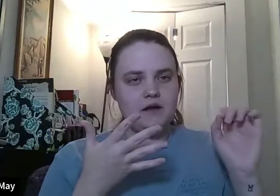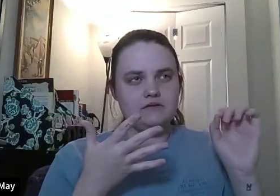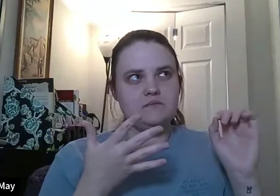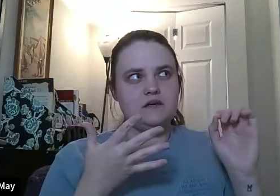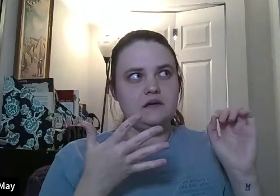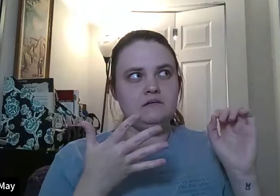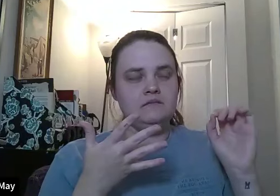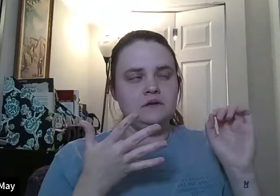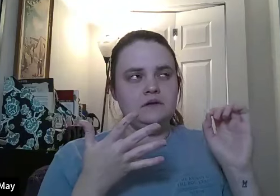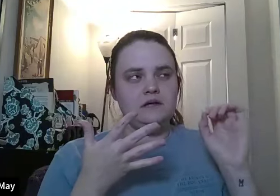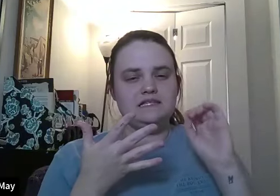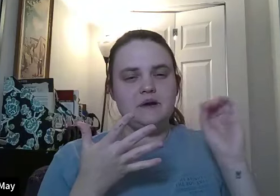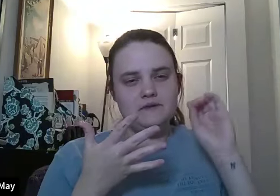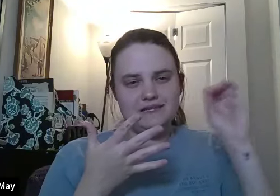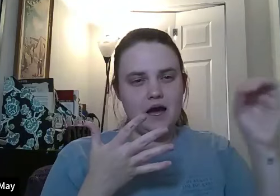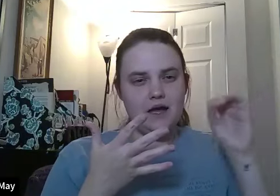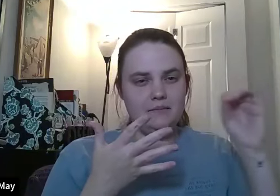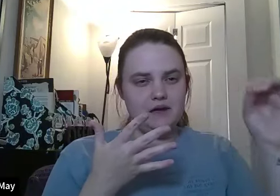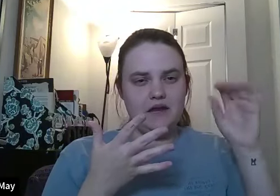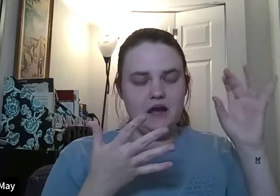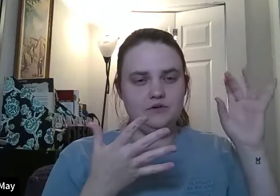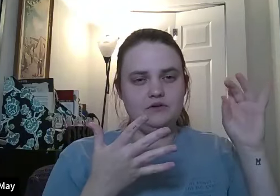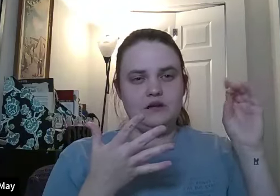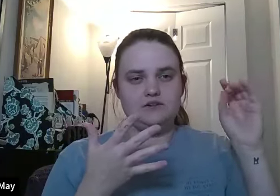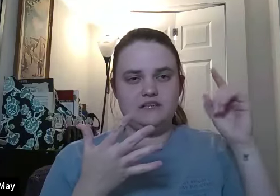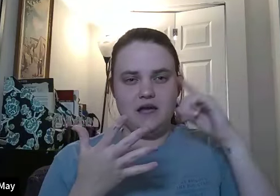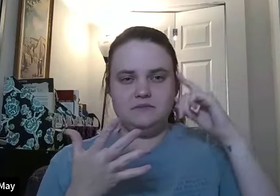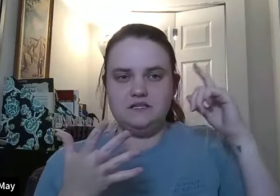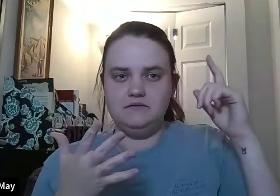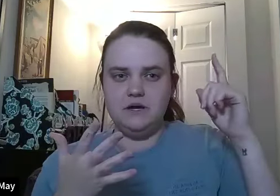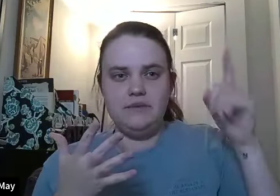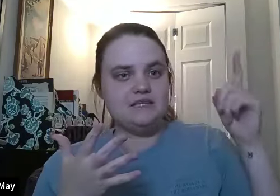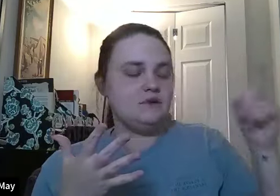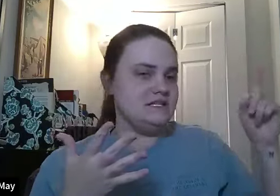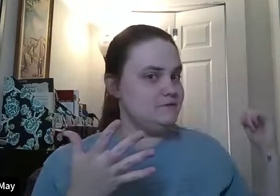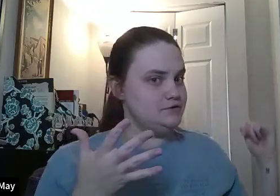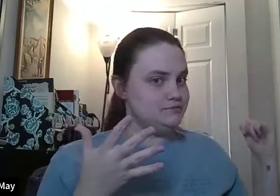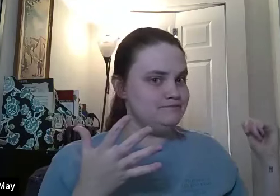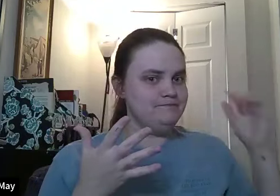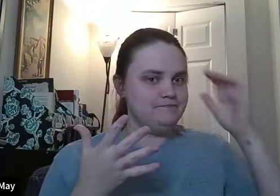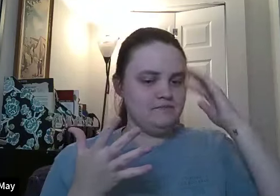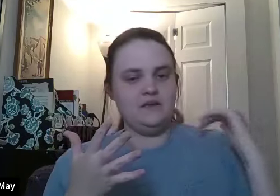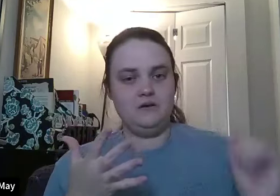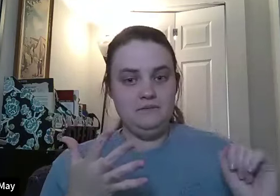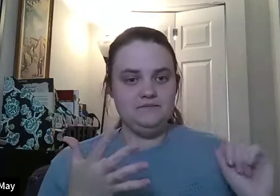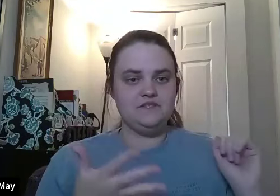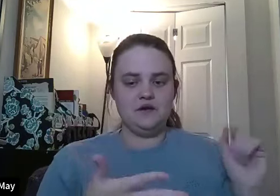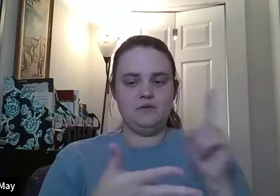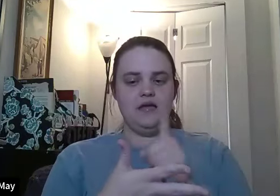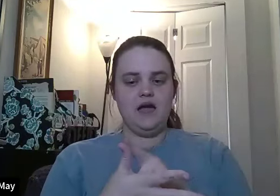about something. It's about the time and how you can understand the aspect of past, present, and future. Okay, so we